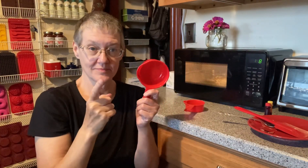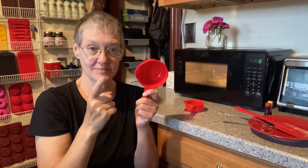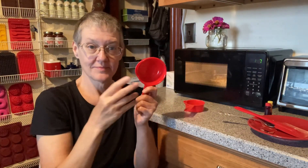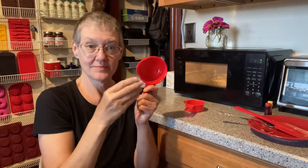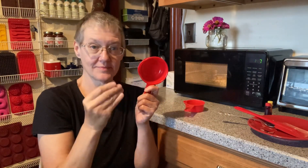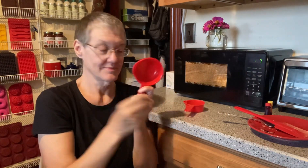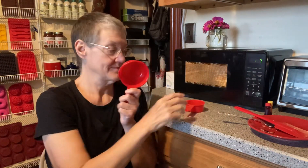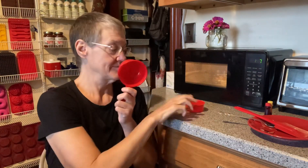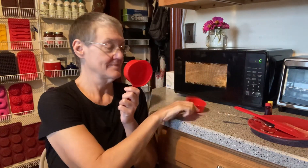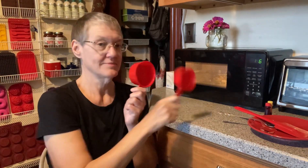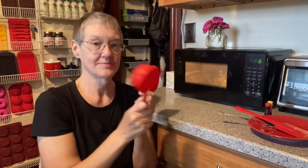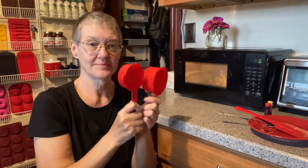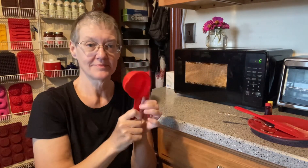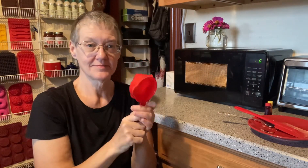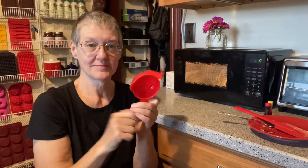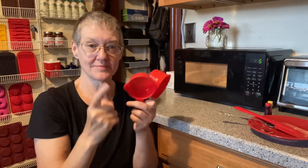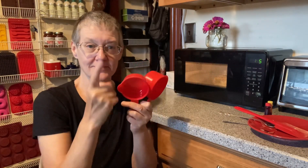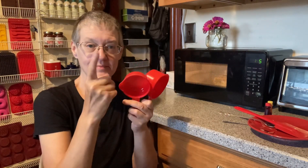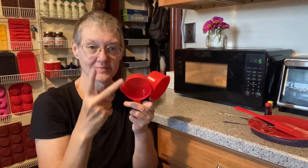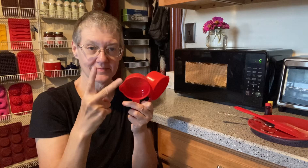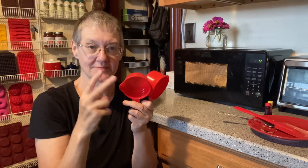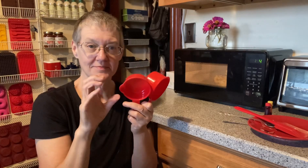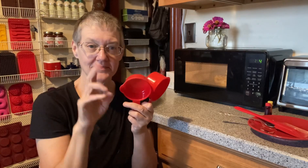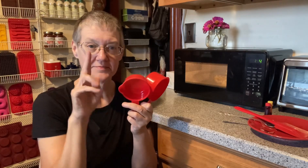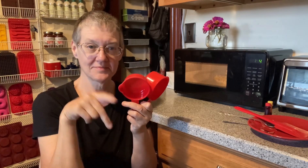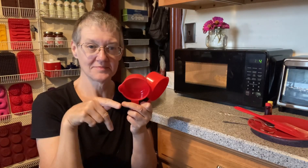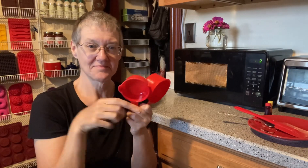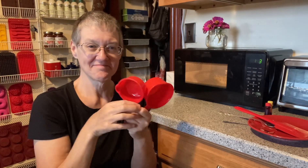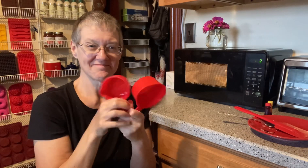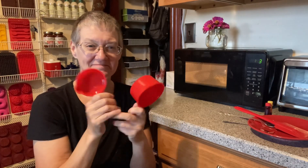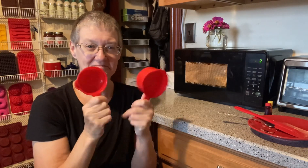a 1 cup and a half a cup for 1.5 cups.